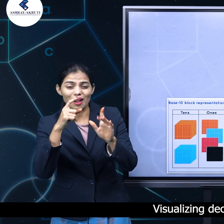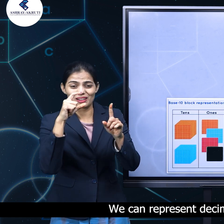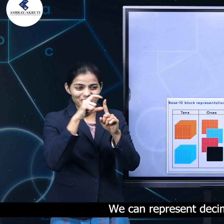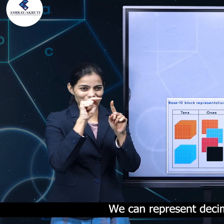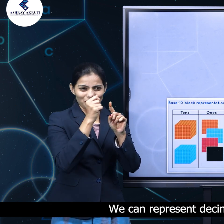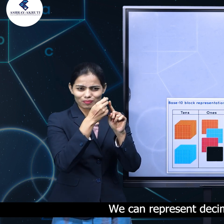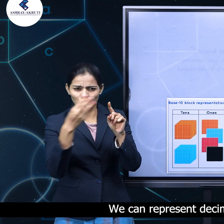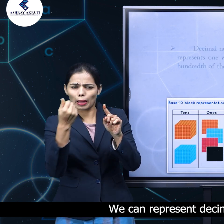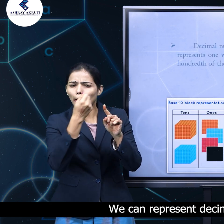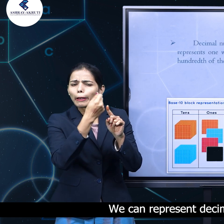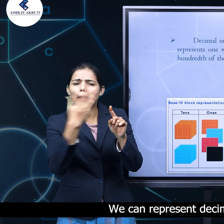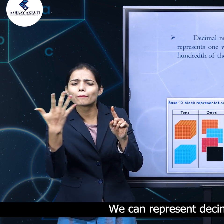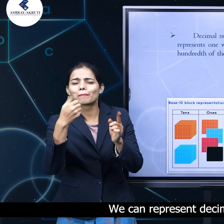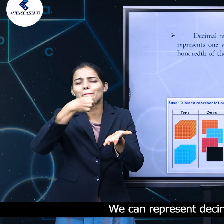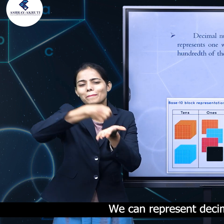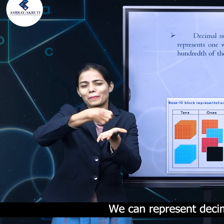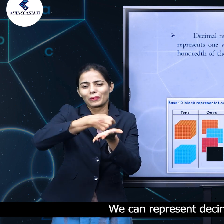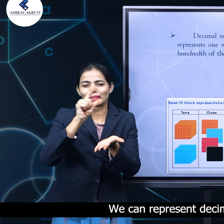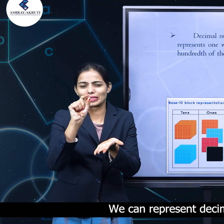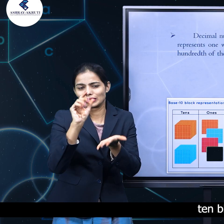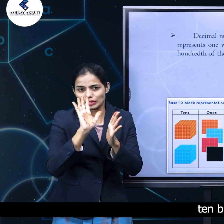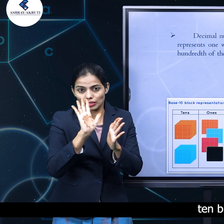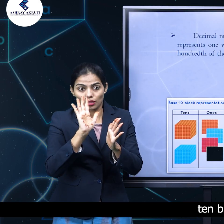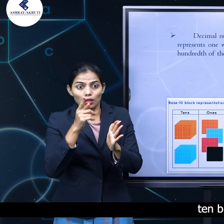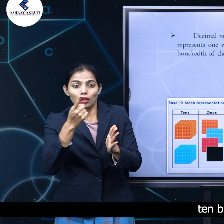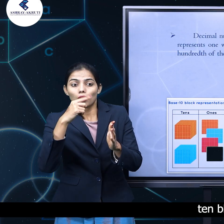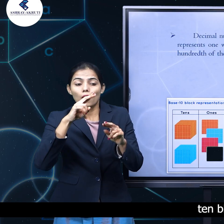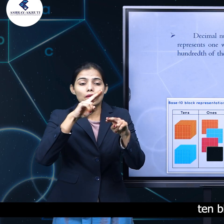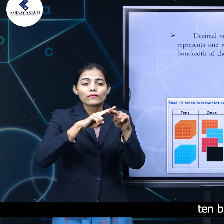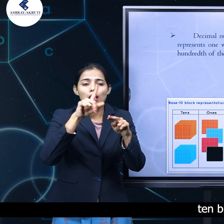We can represent decimal numbers using base 10 blocks,